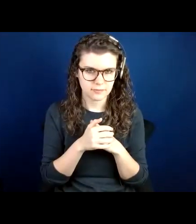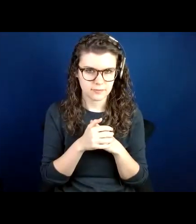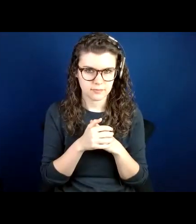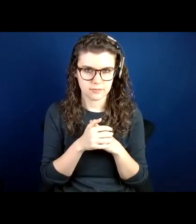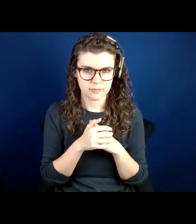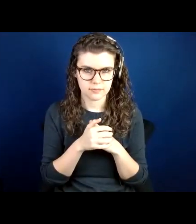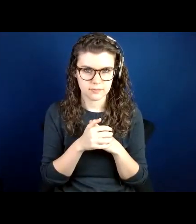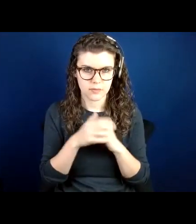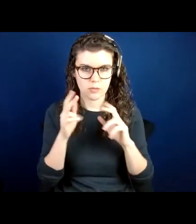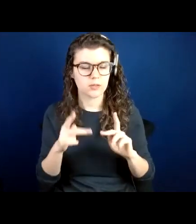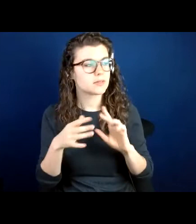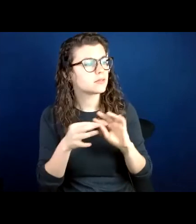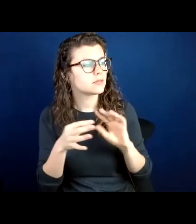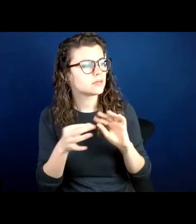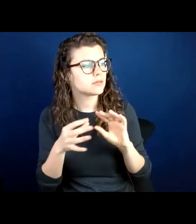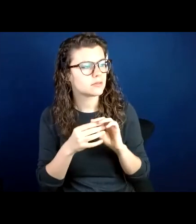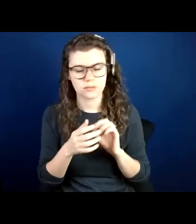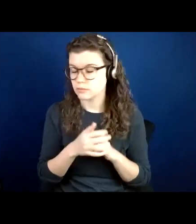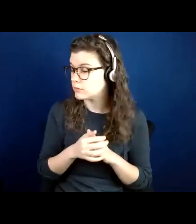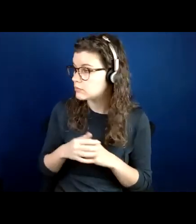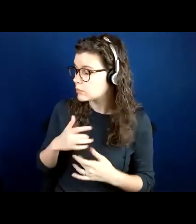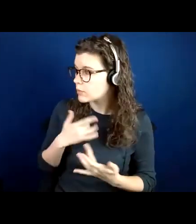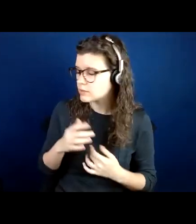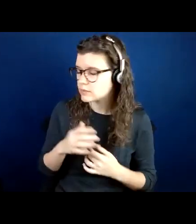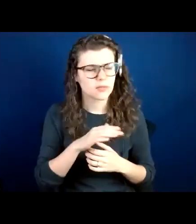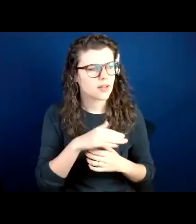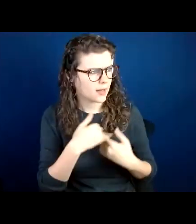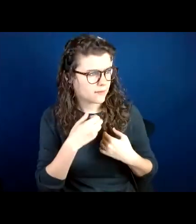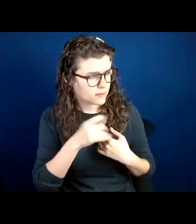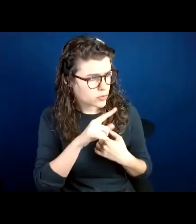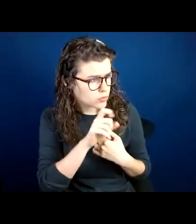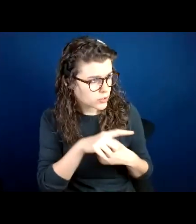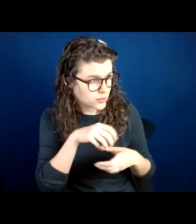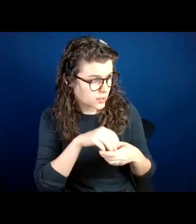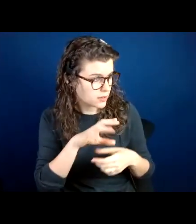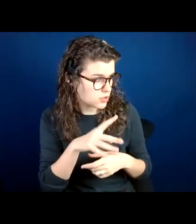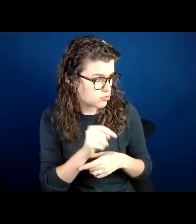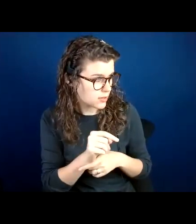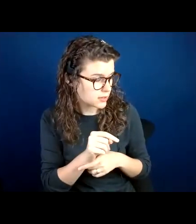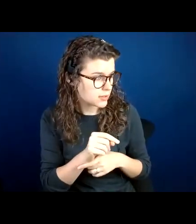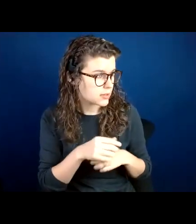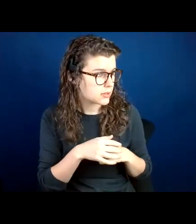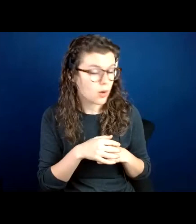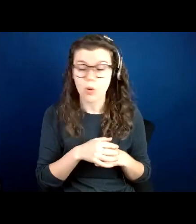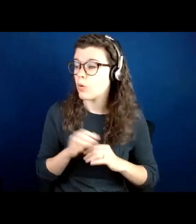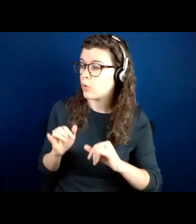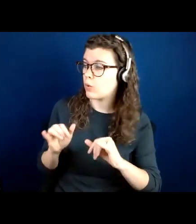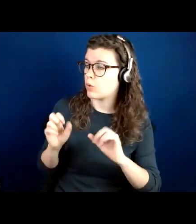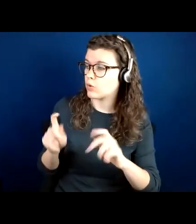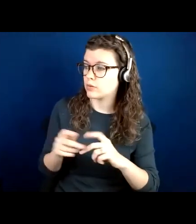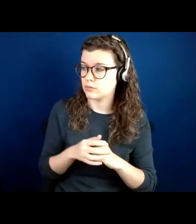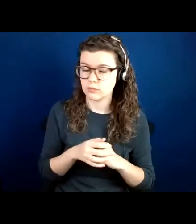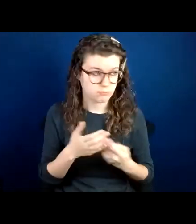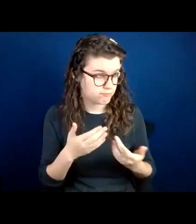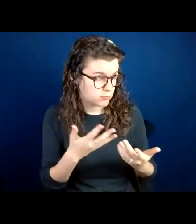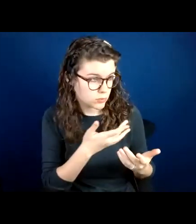Follow-up. Yes? There are a couple of questions in the chat. Sure. What, if you want to